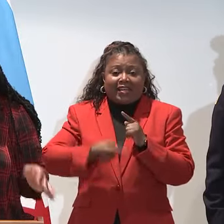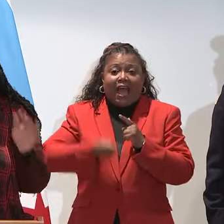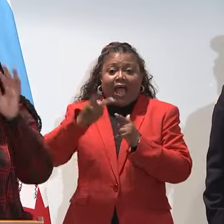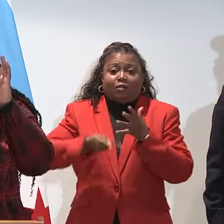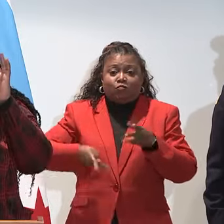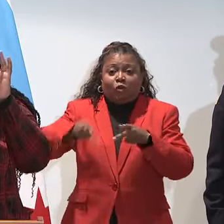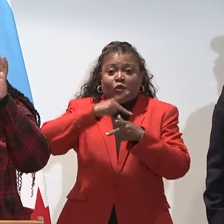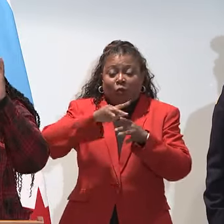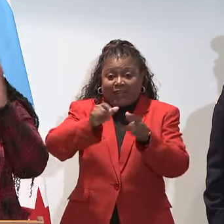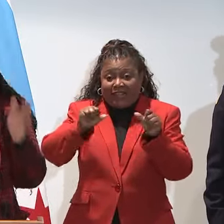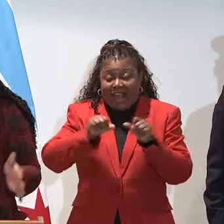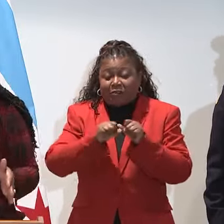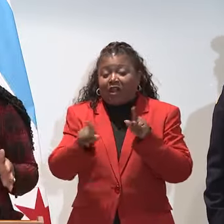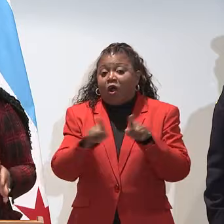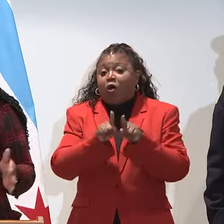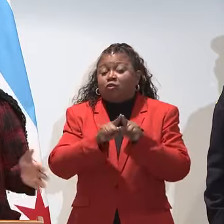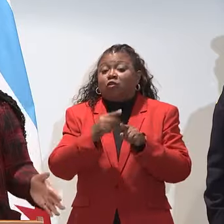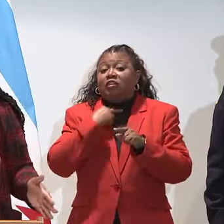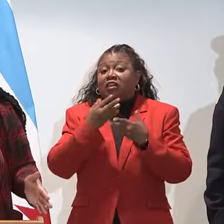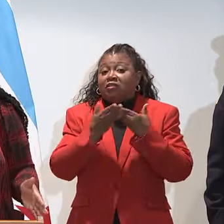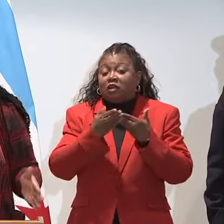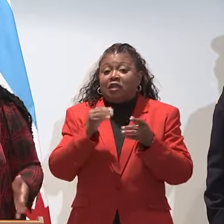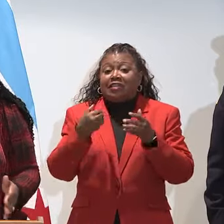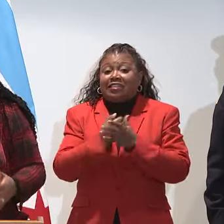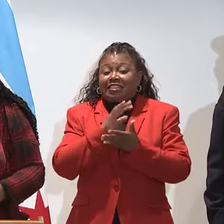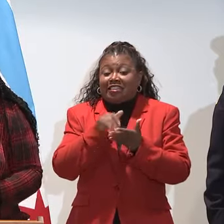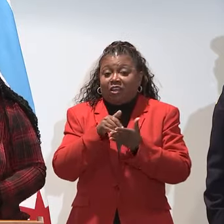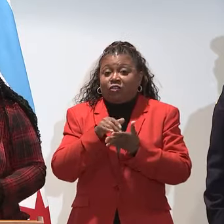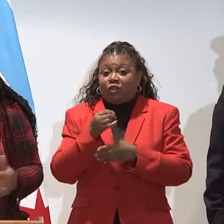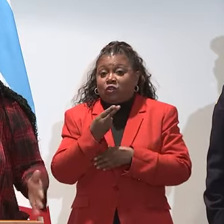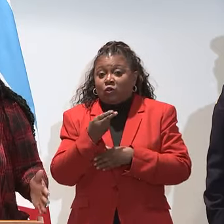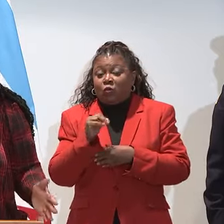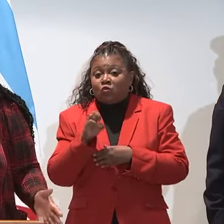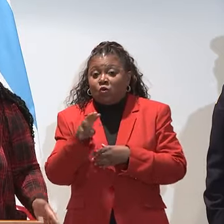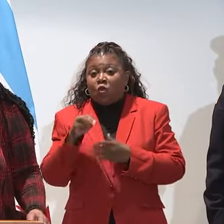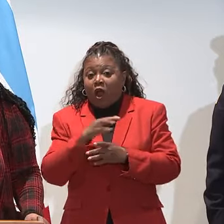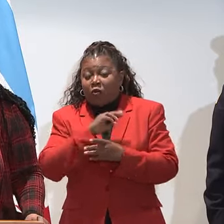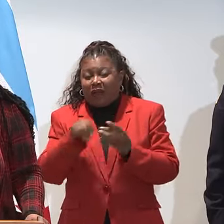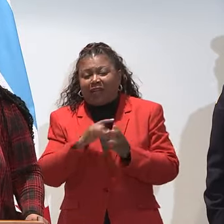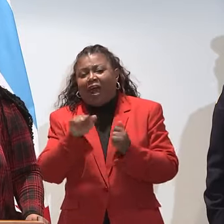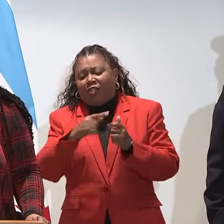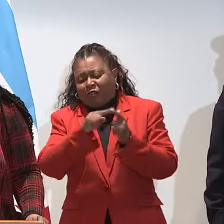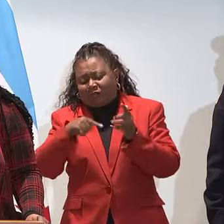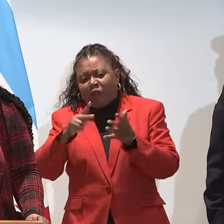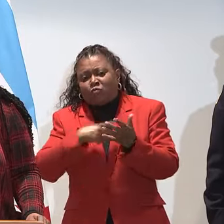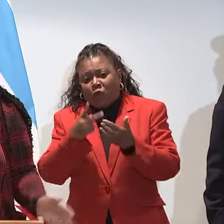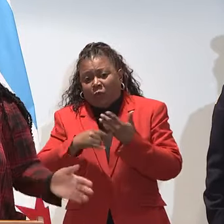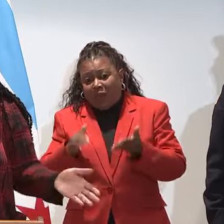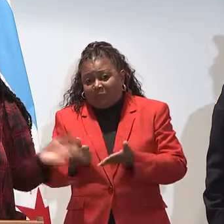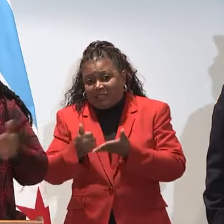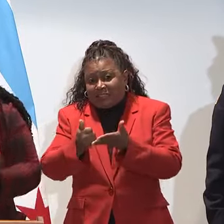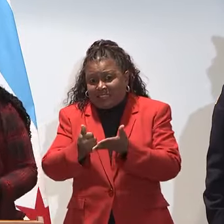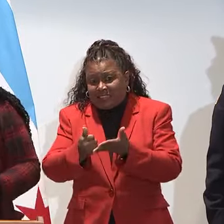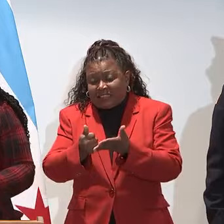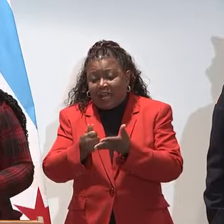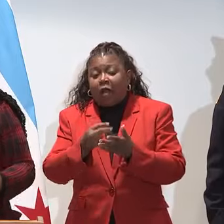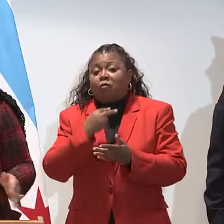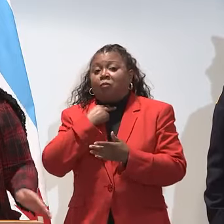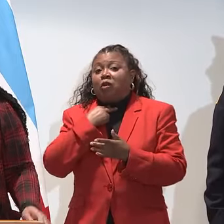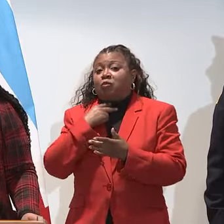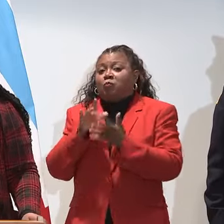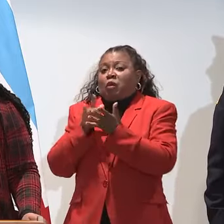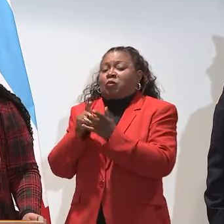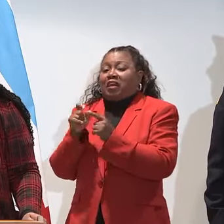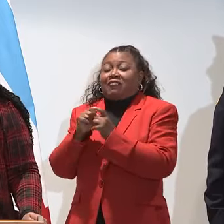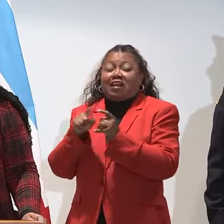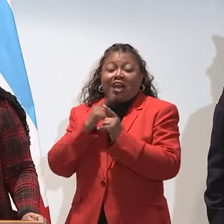areas. In addition to victim services, Centers for New Horizons also has a plethora of other programs to assist perpetrators of violence.